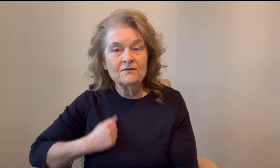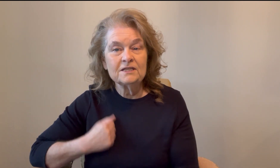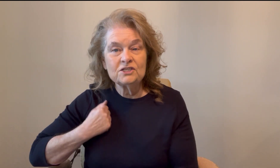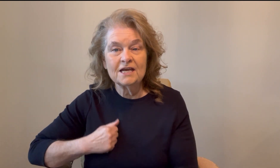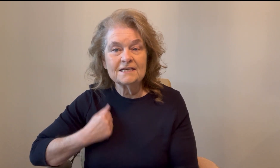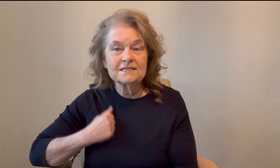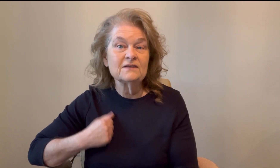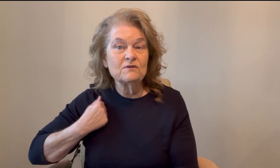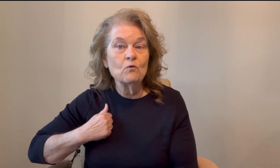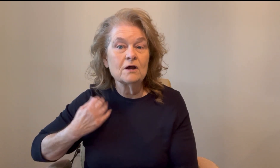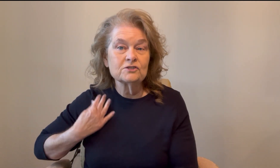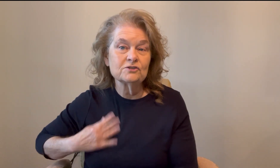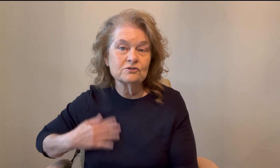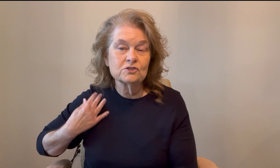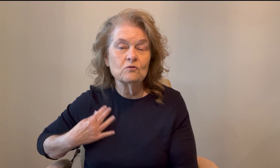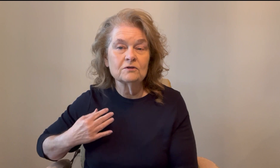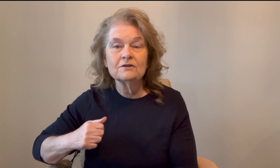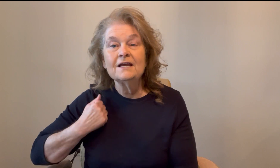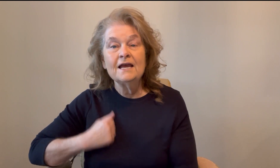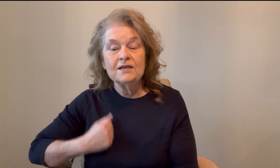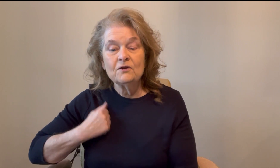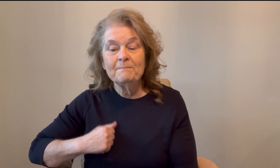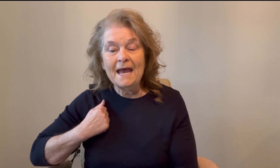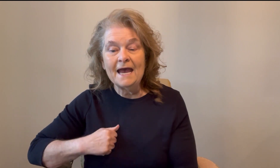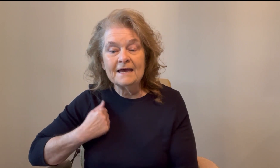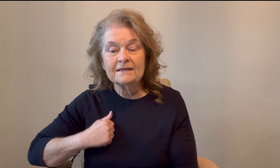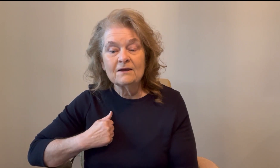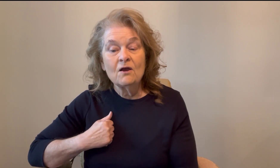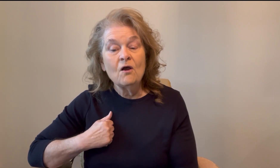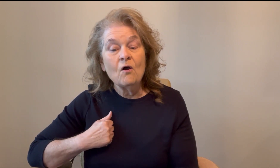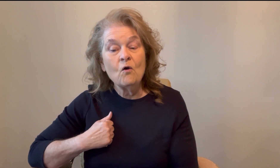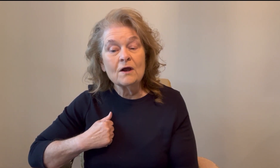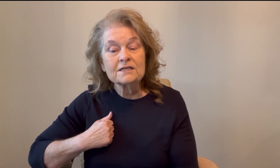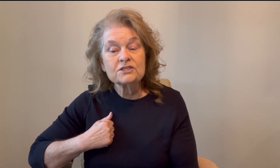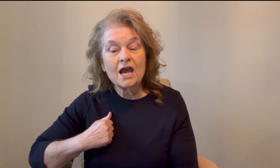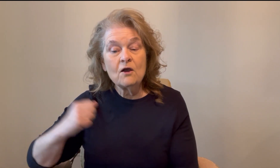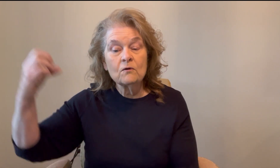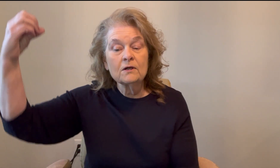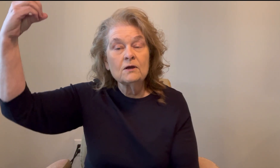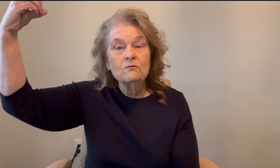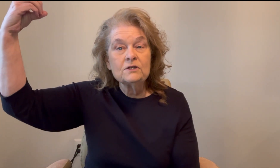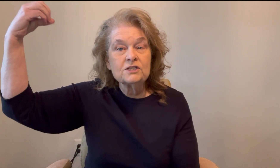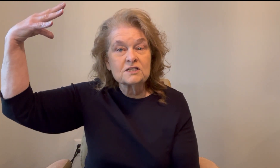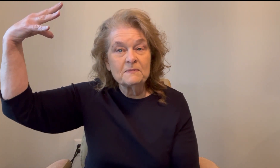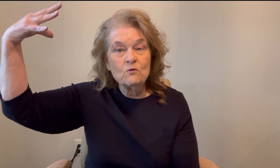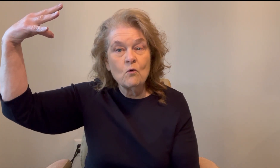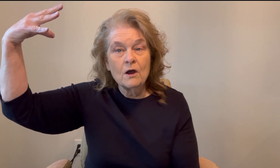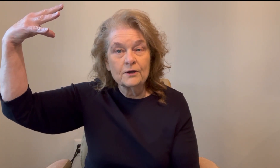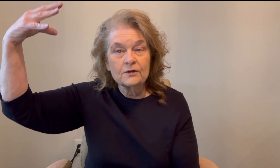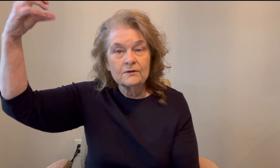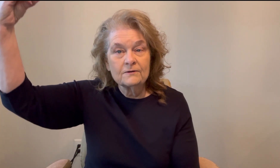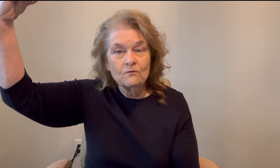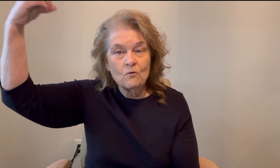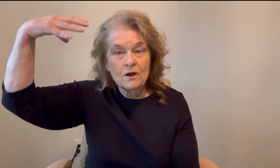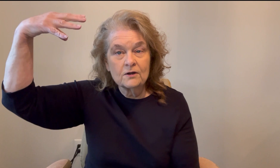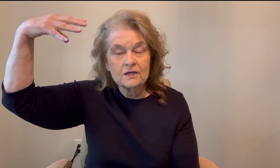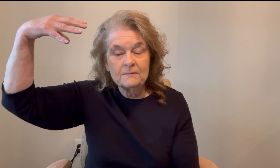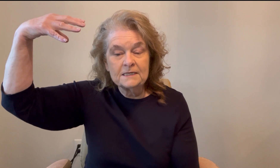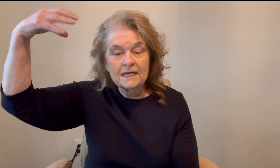the chest, as if you're washing your shoulder, your bath. Or a shower would just be water coming